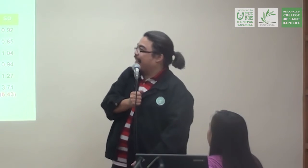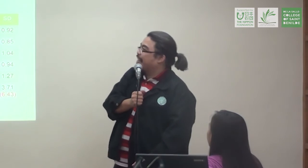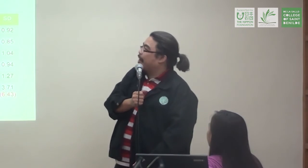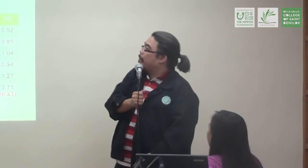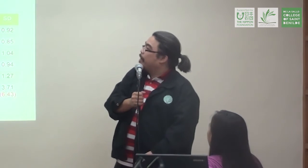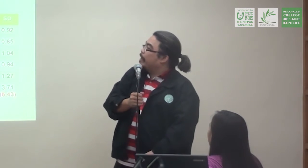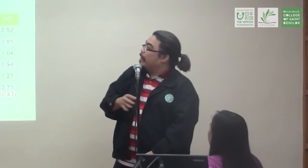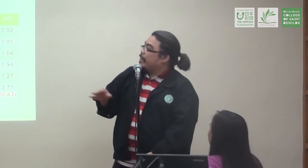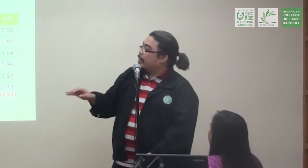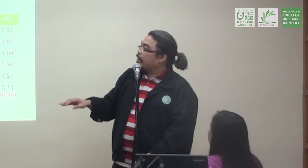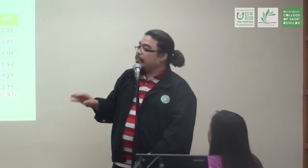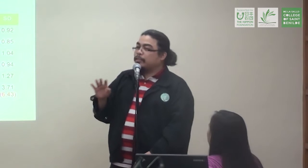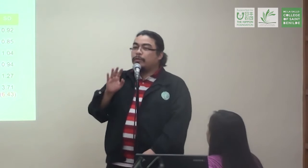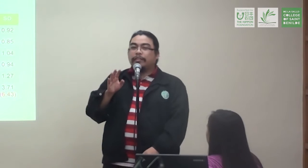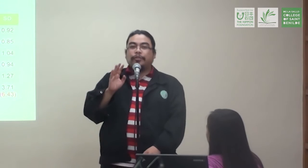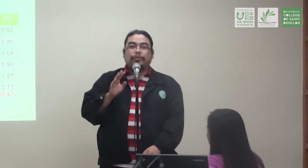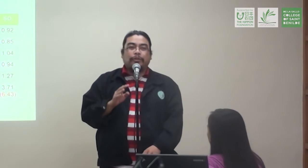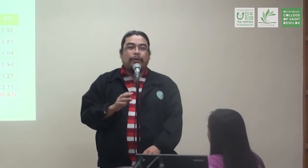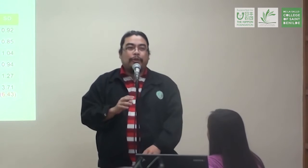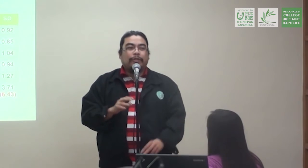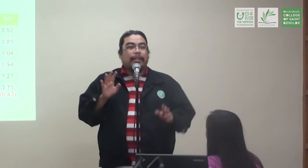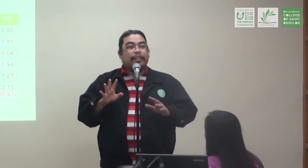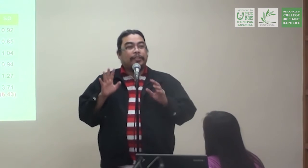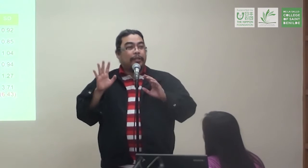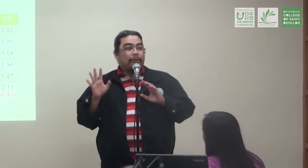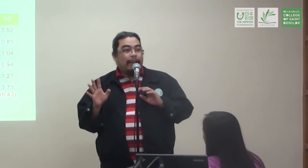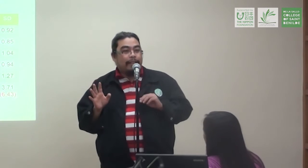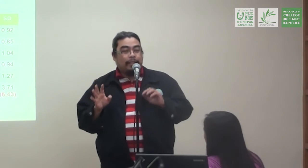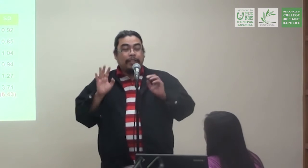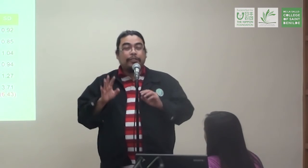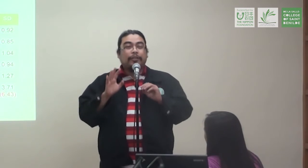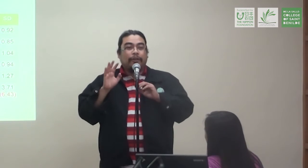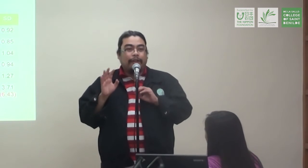event. Okay. Now, here I just wanted to show you the